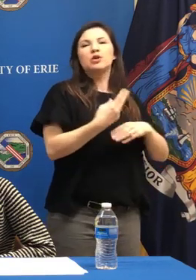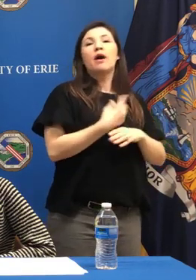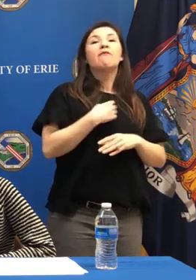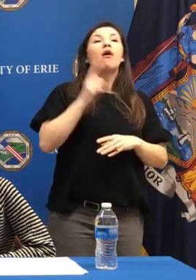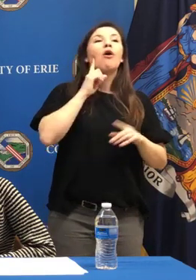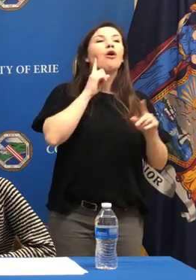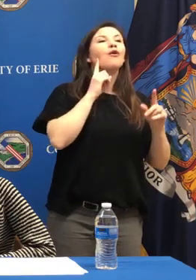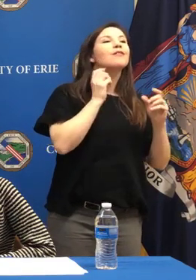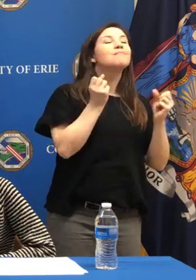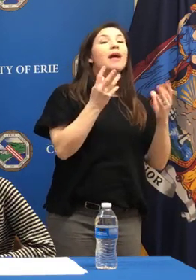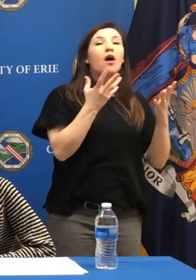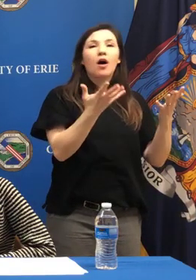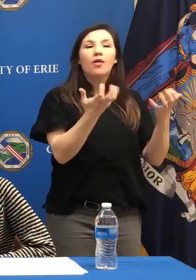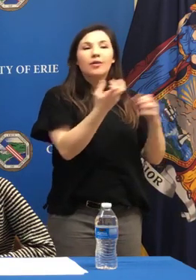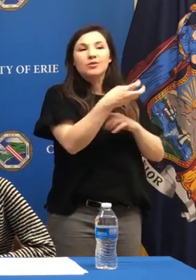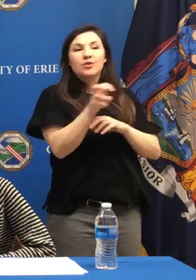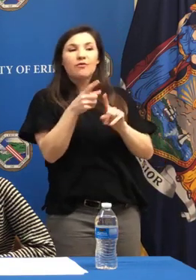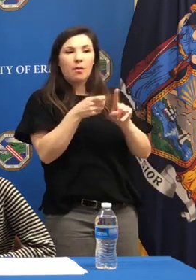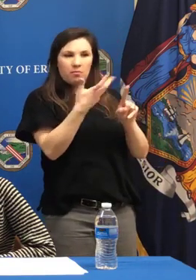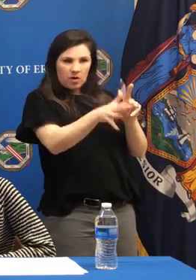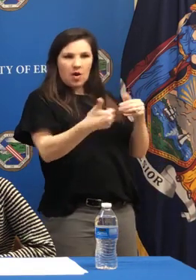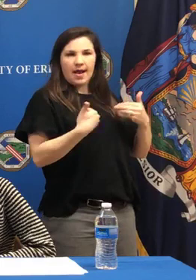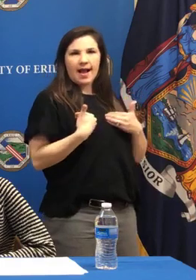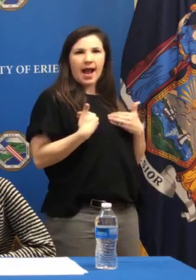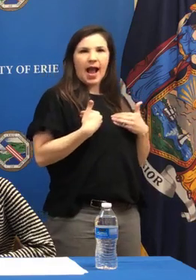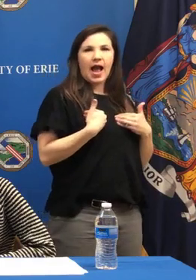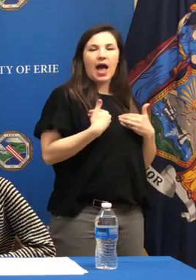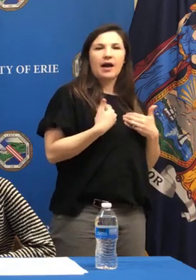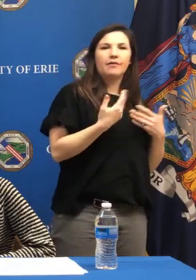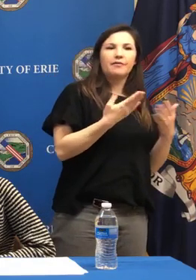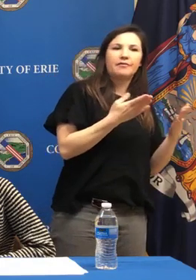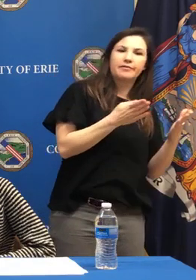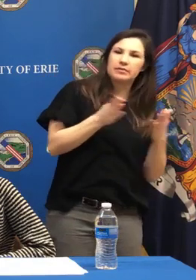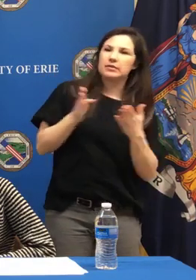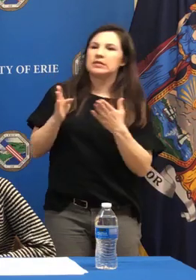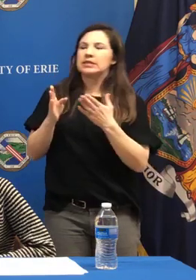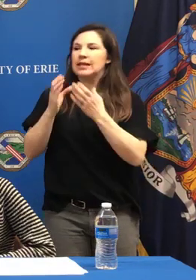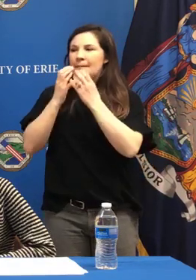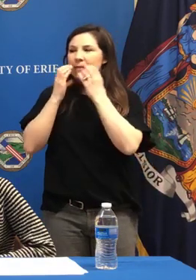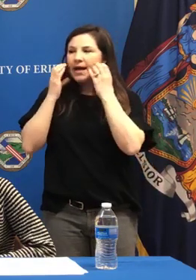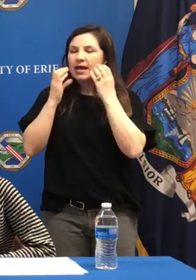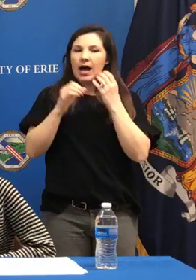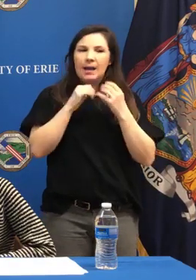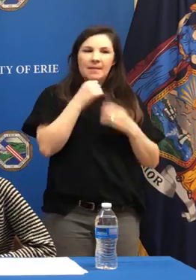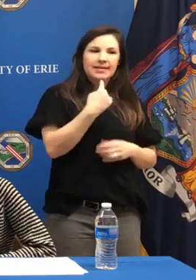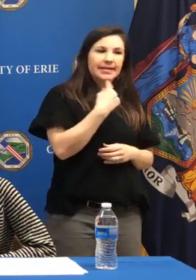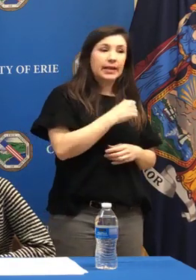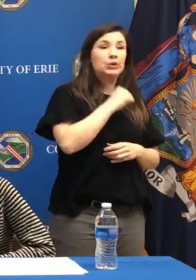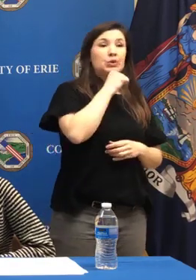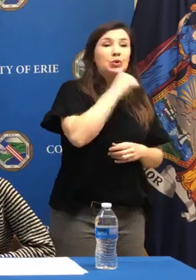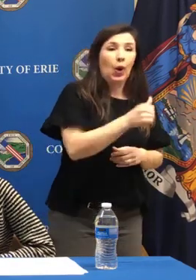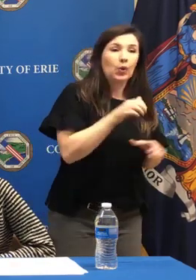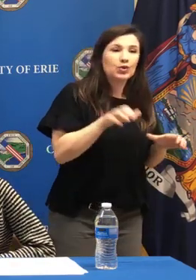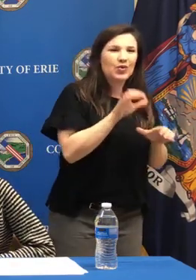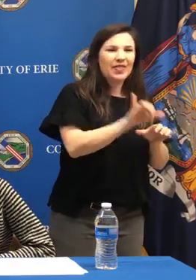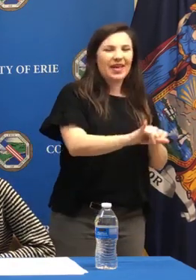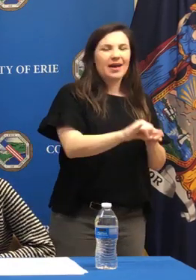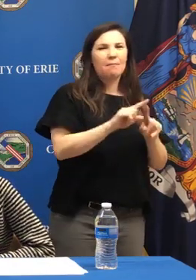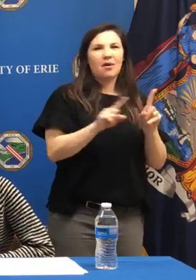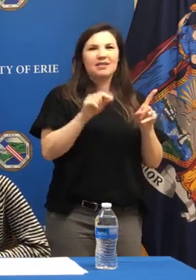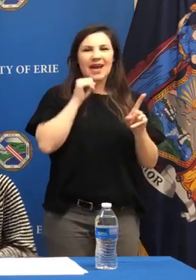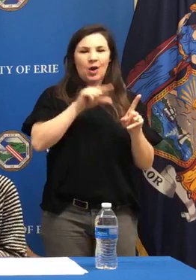that want to transition from what they have into a mask, and we're not saying don't do that, but it may not qualify